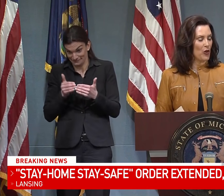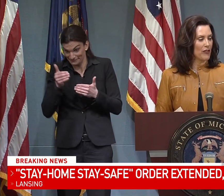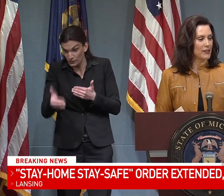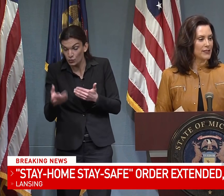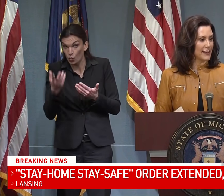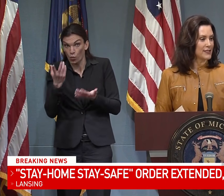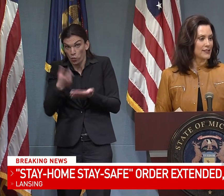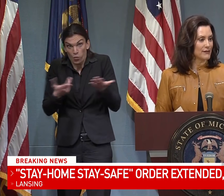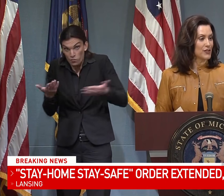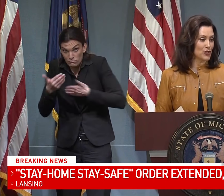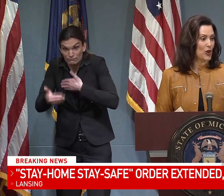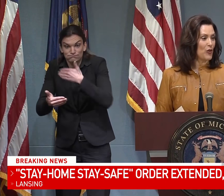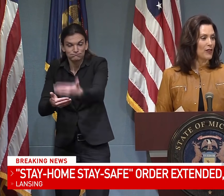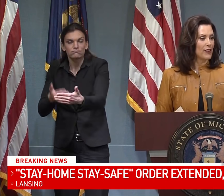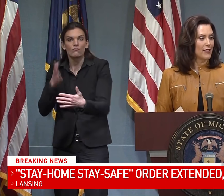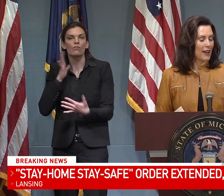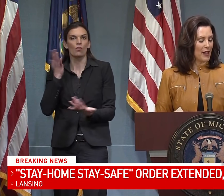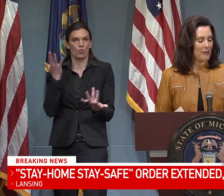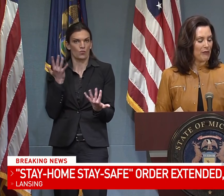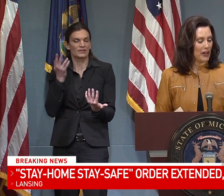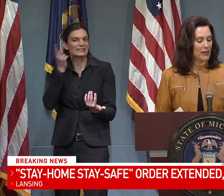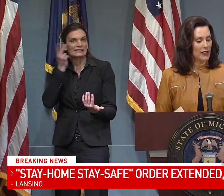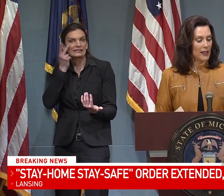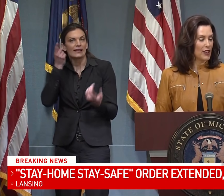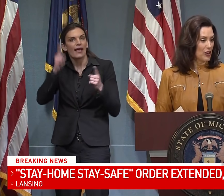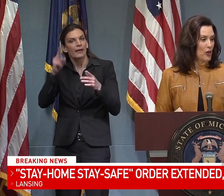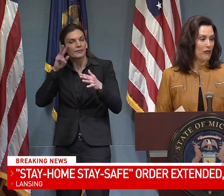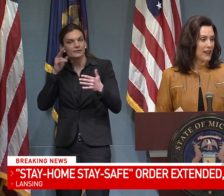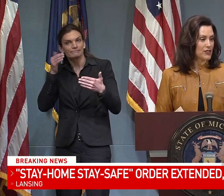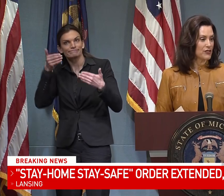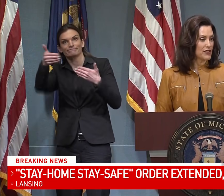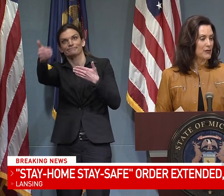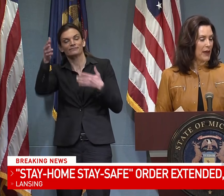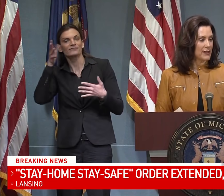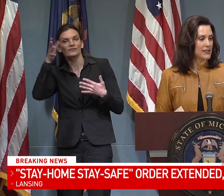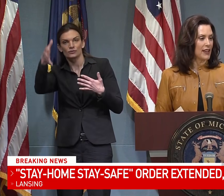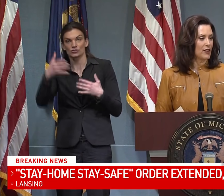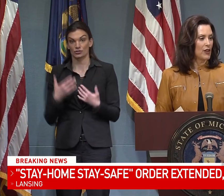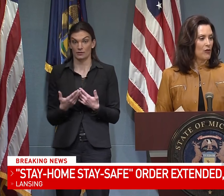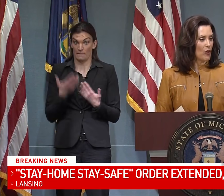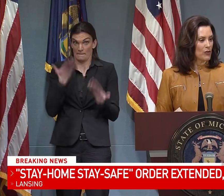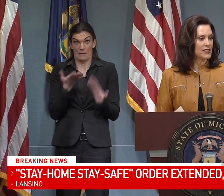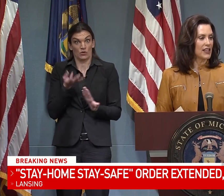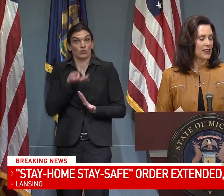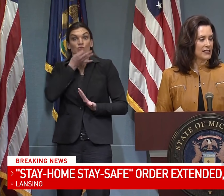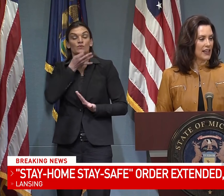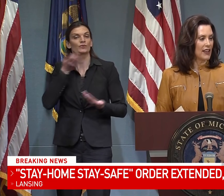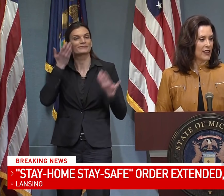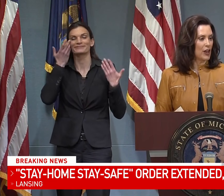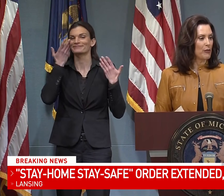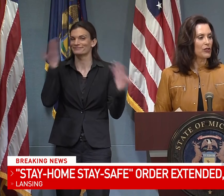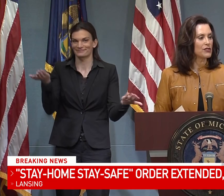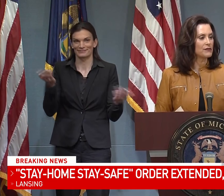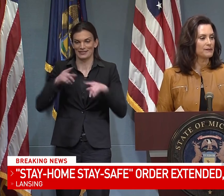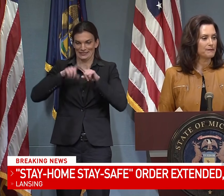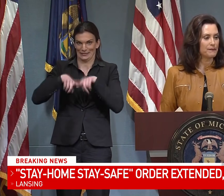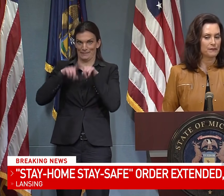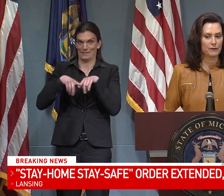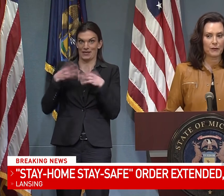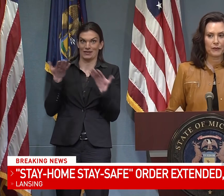long COVID takes to show, but it could go faster. It just depends on what we're seeing in the data and the